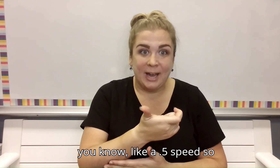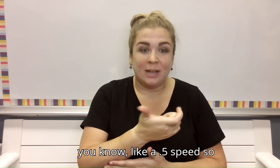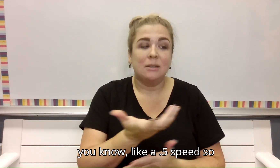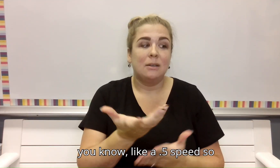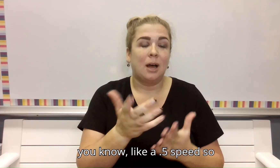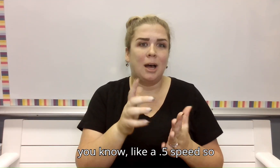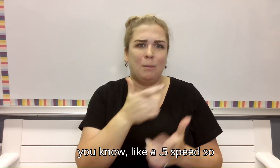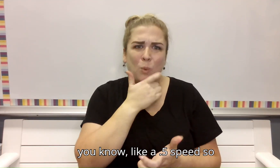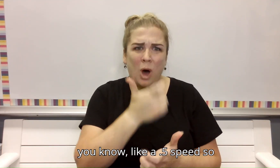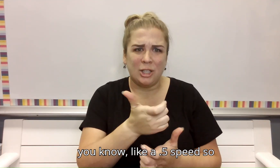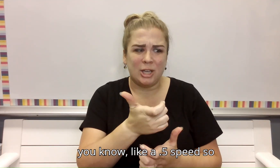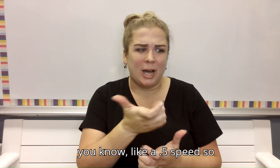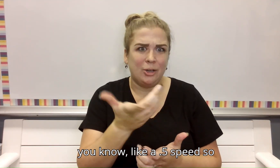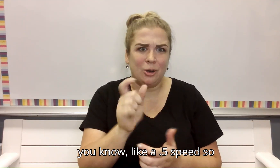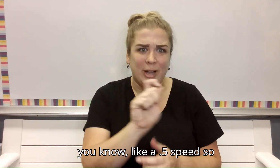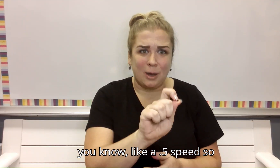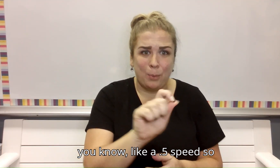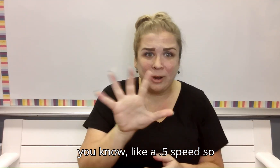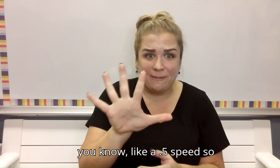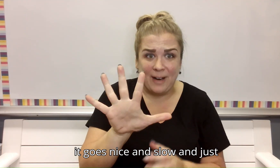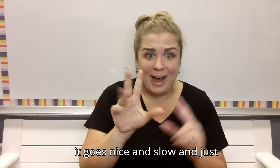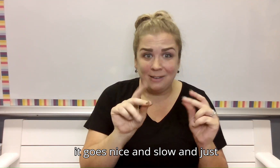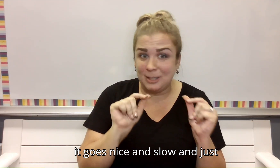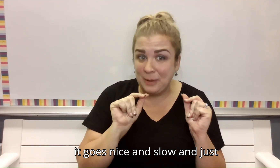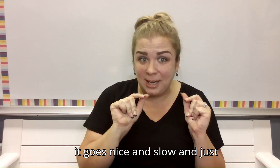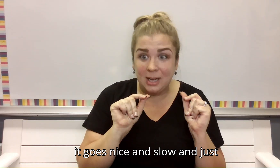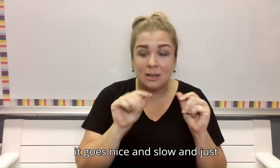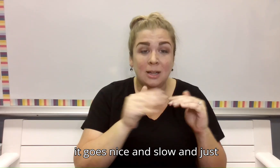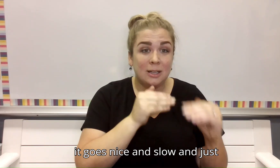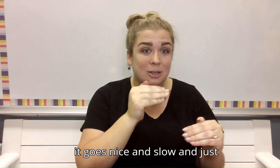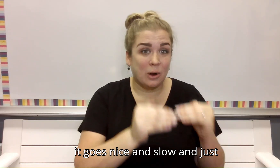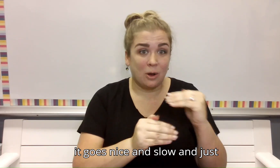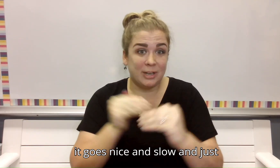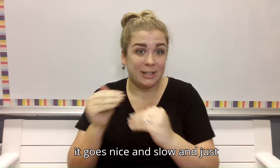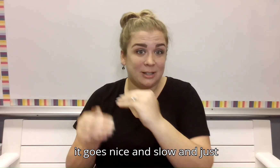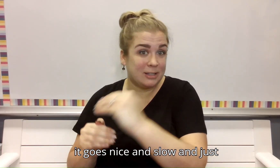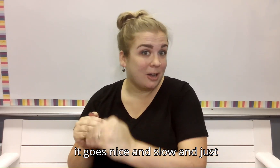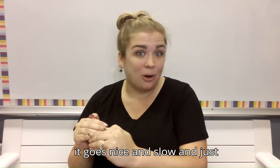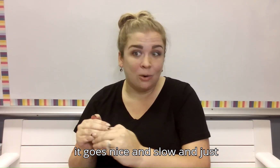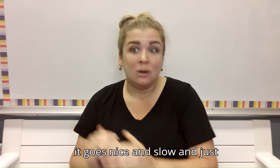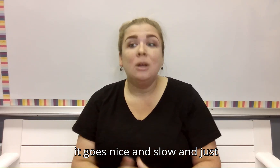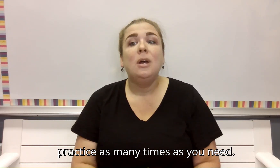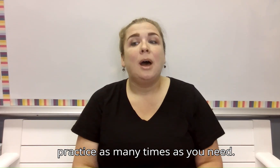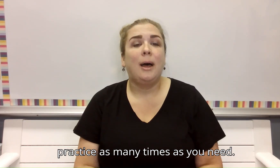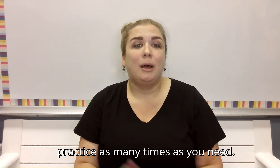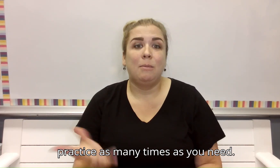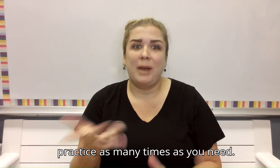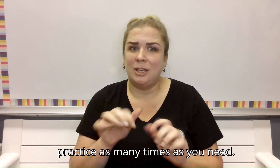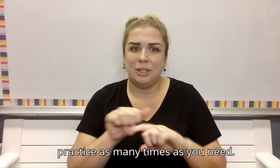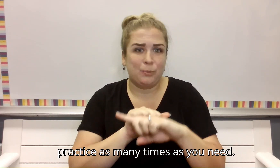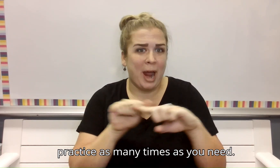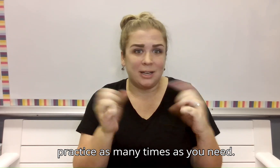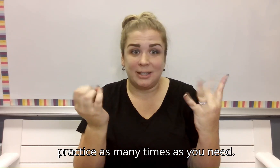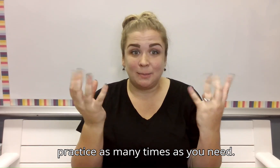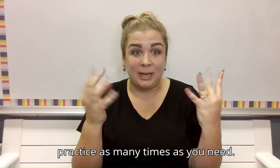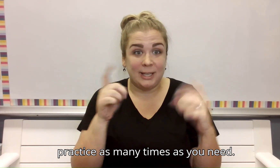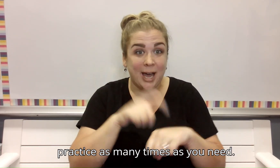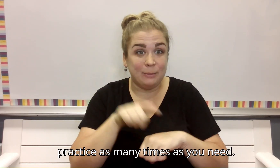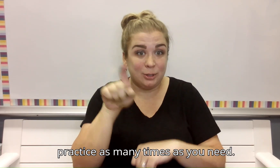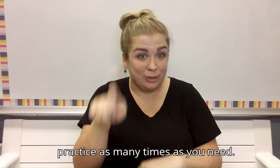replay, watch on, like a 0.5 speed, so it goes nice and slow, and just practice as many times as you